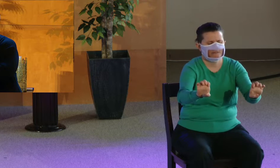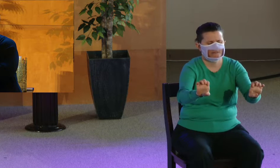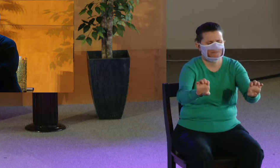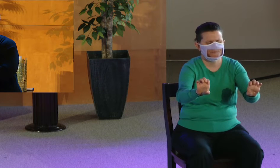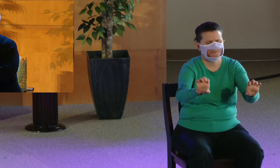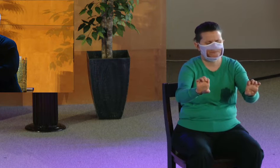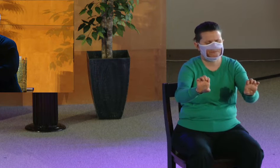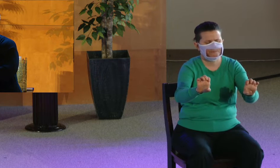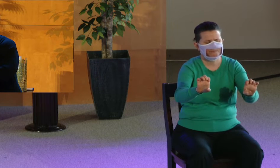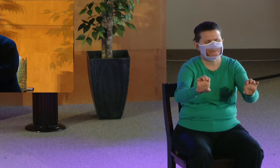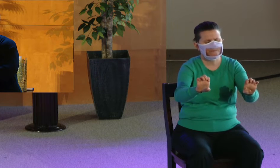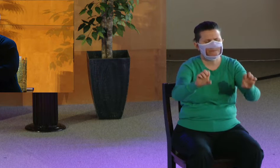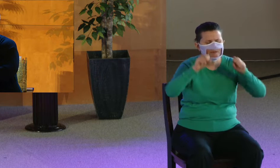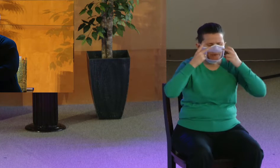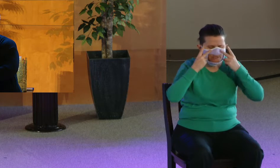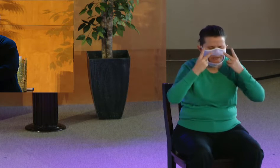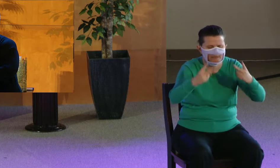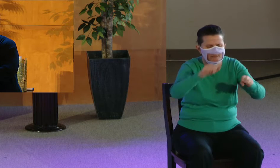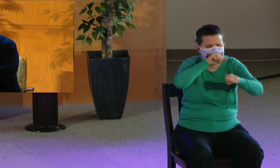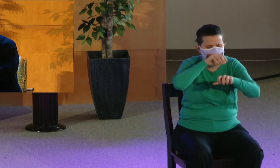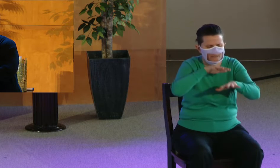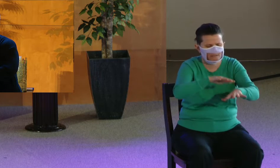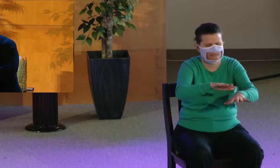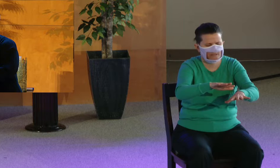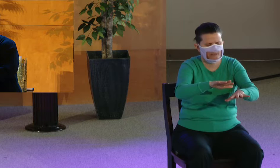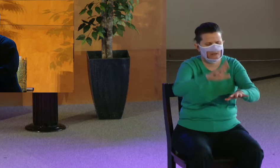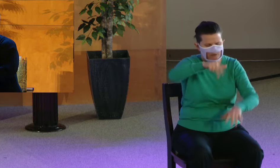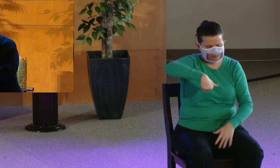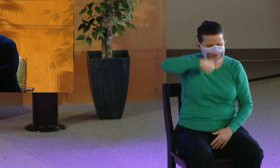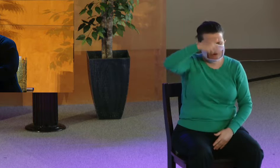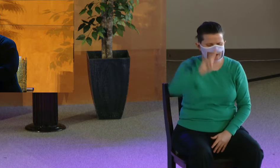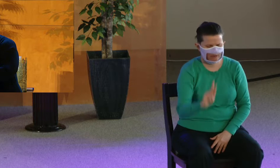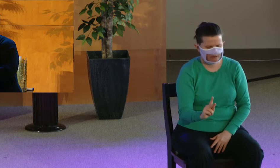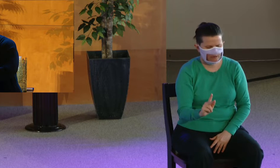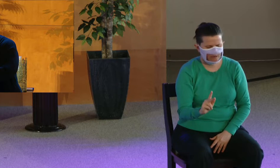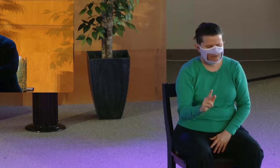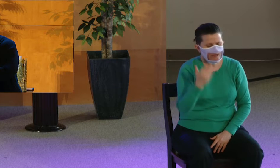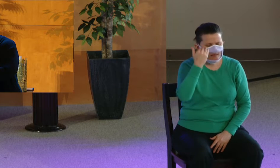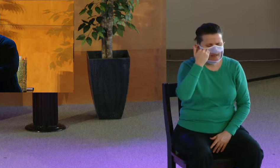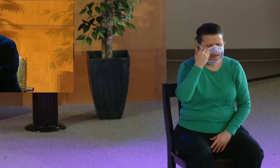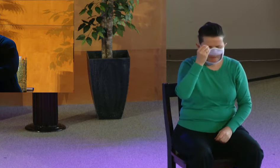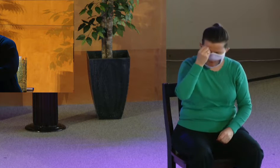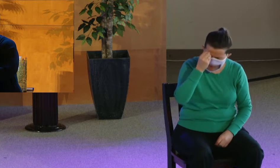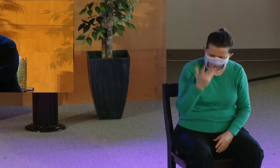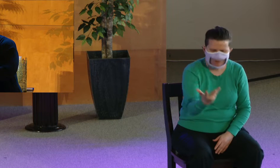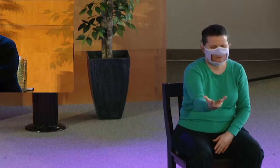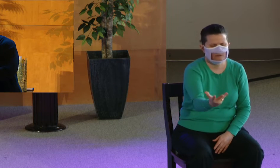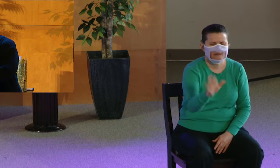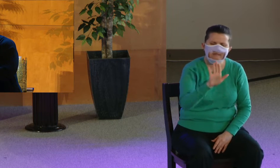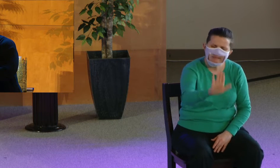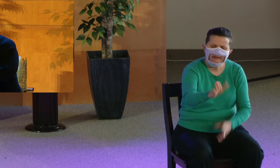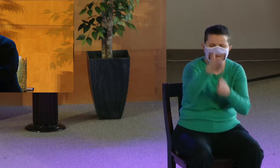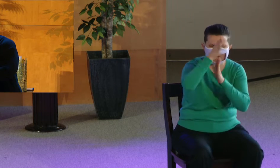and see that just blessing the people of the Ukraine, letting them know they are of God, they are